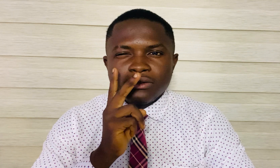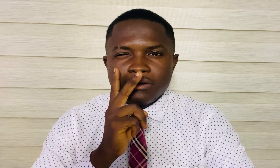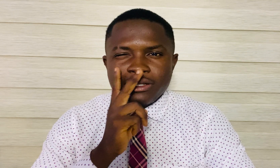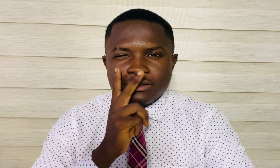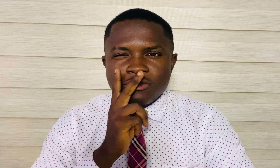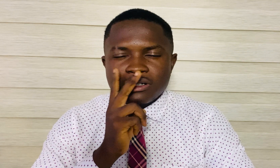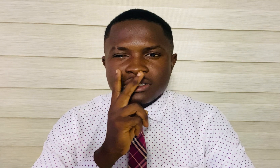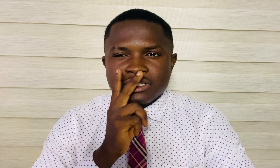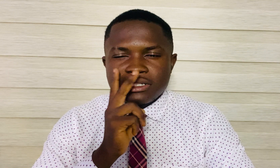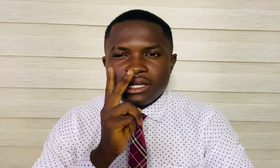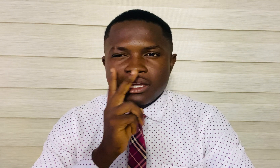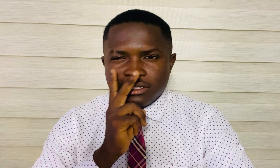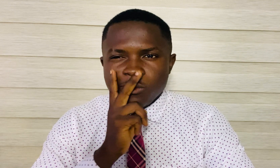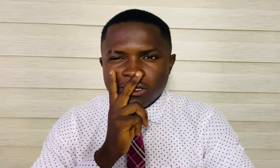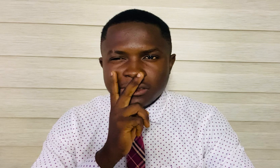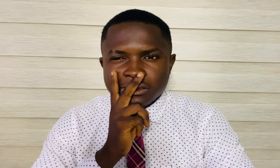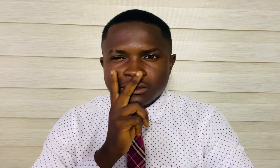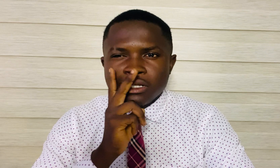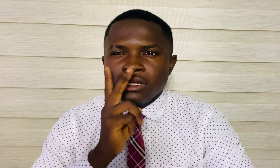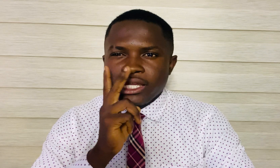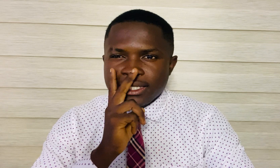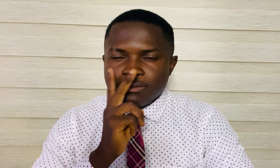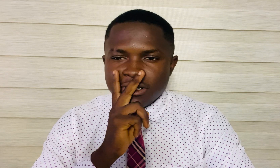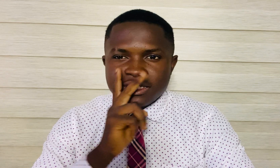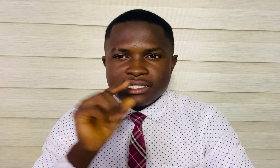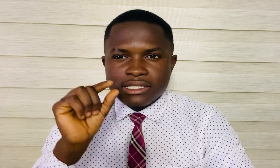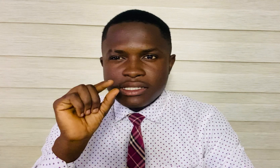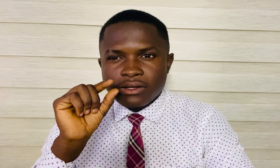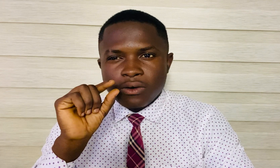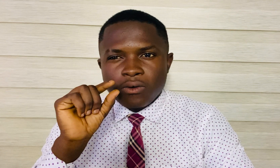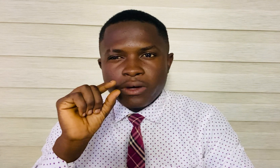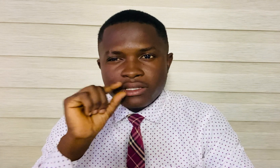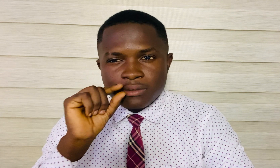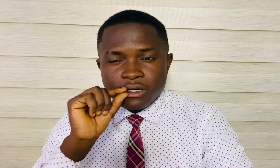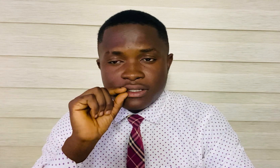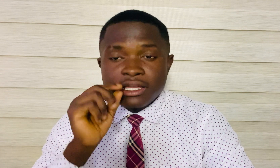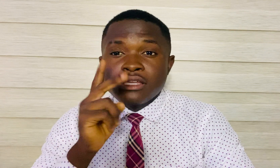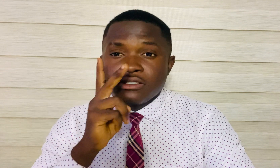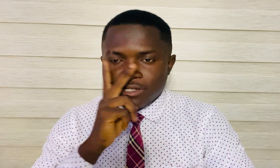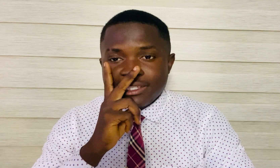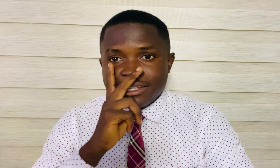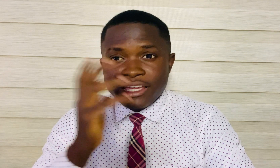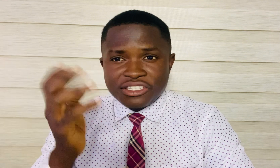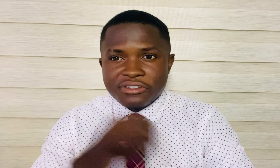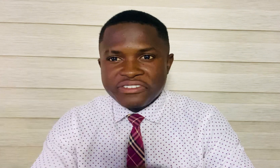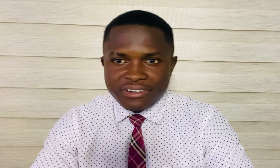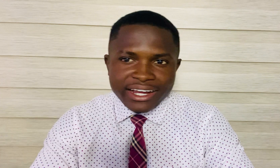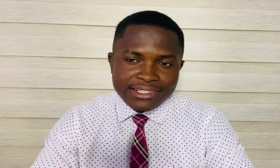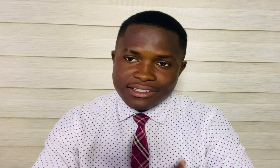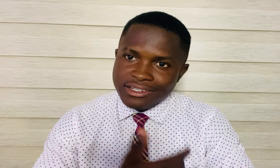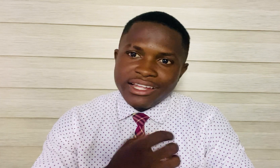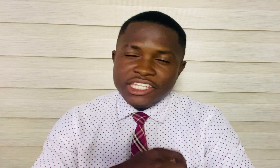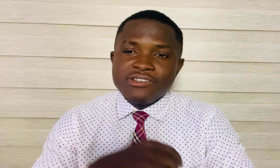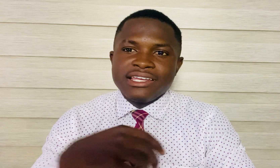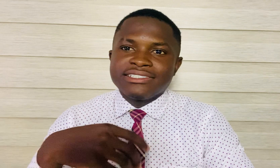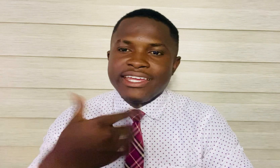he smokes. He smokes. He smokes. Or he smokes. So this sign is also right. You can use it